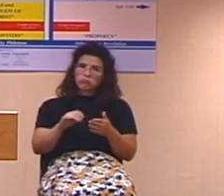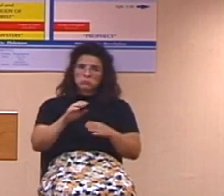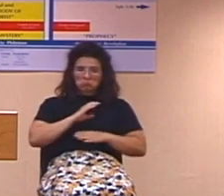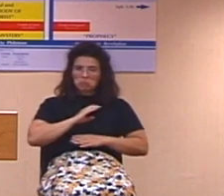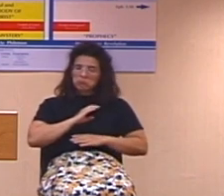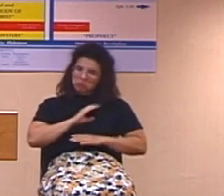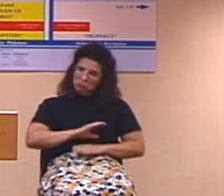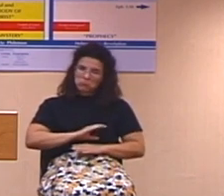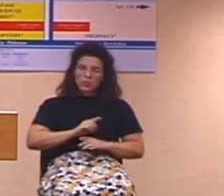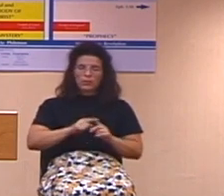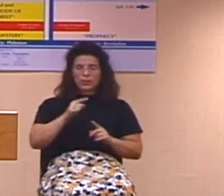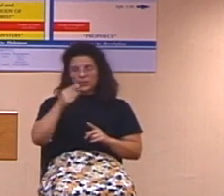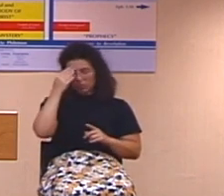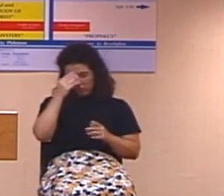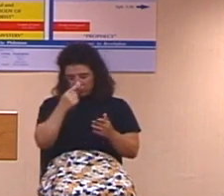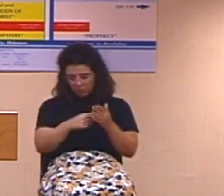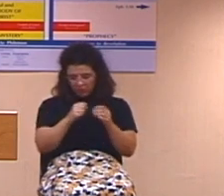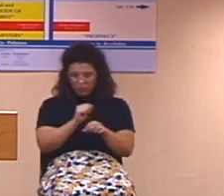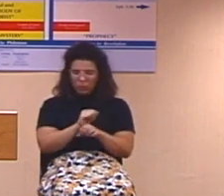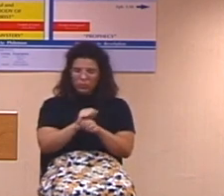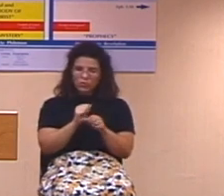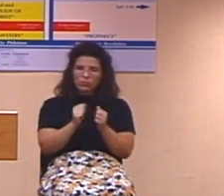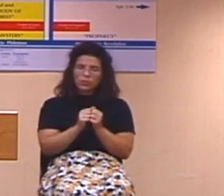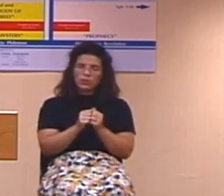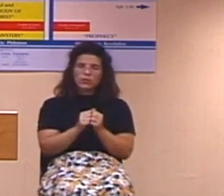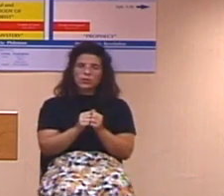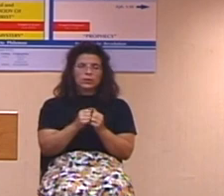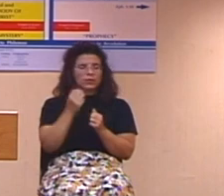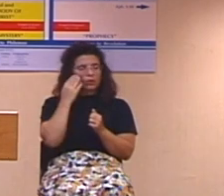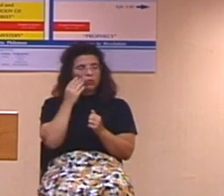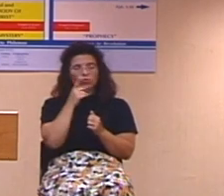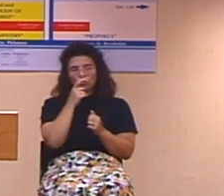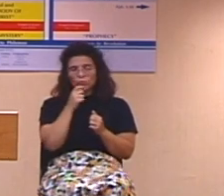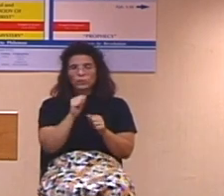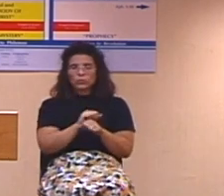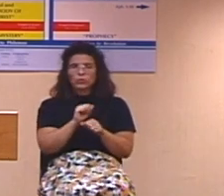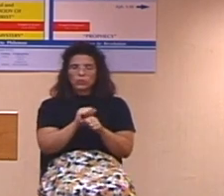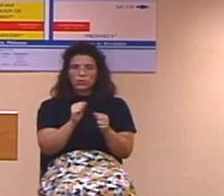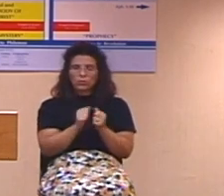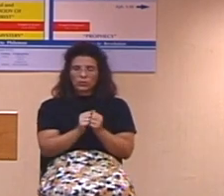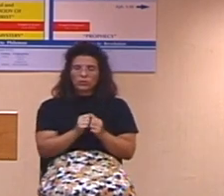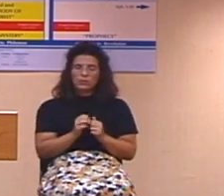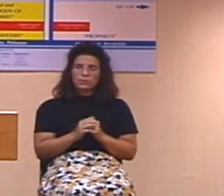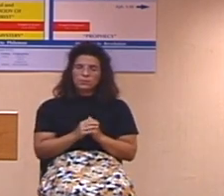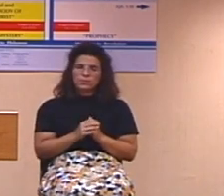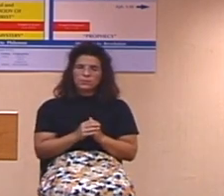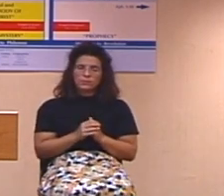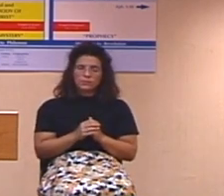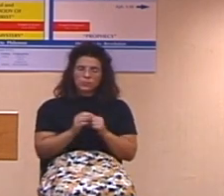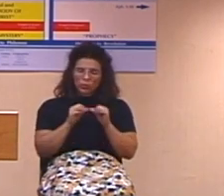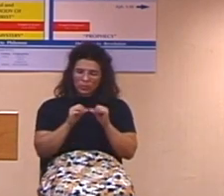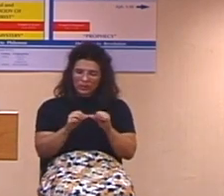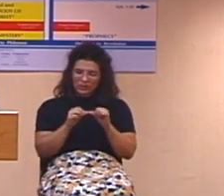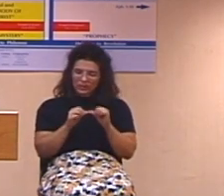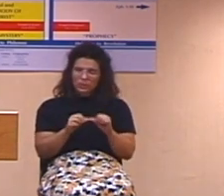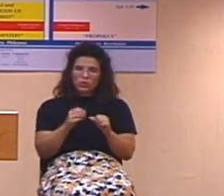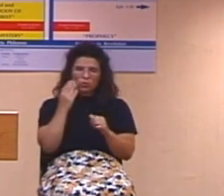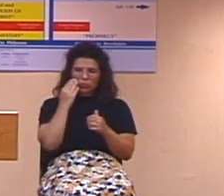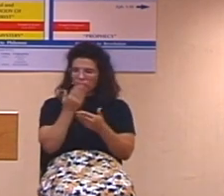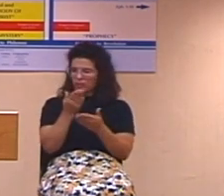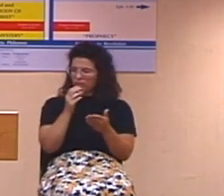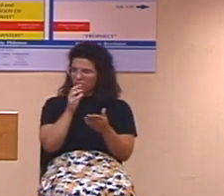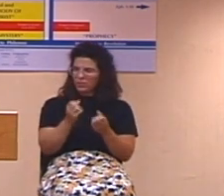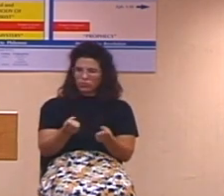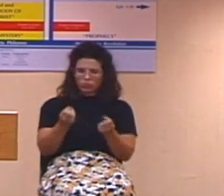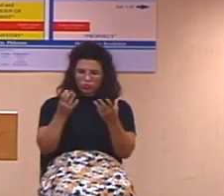enough. But he knows what he's dealing with. He knows who he's dealing with. So he goes into it. Know ye not that